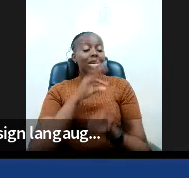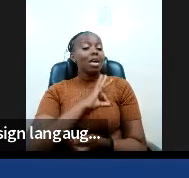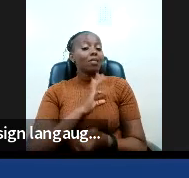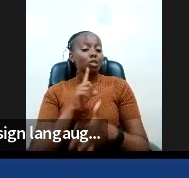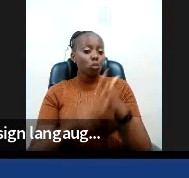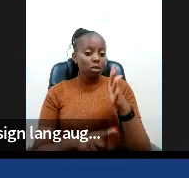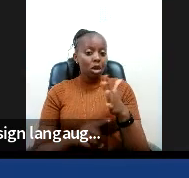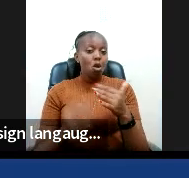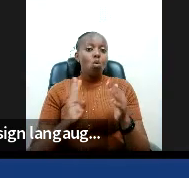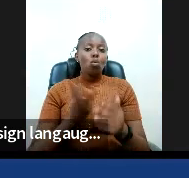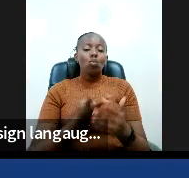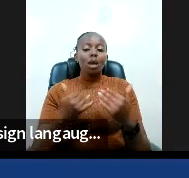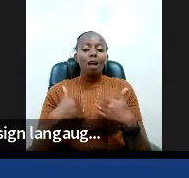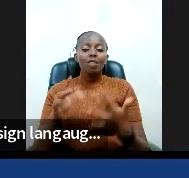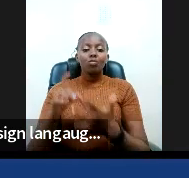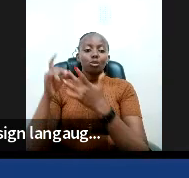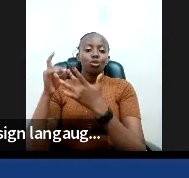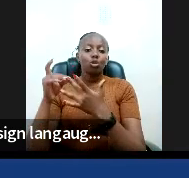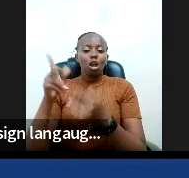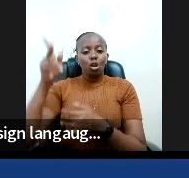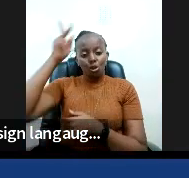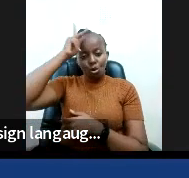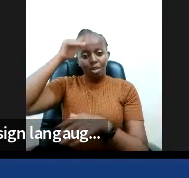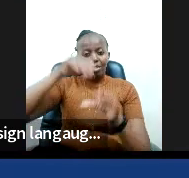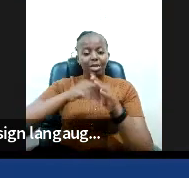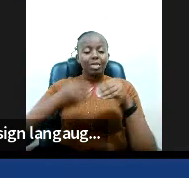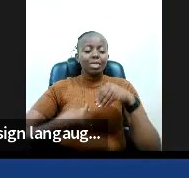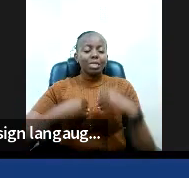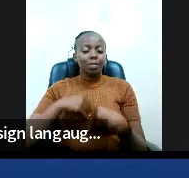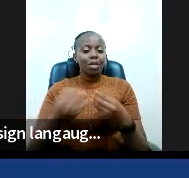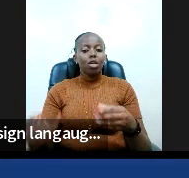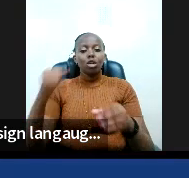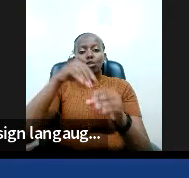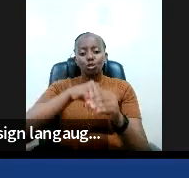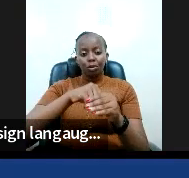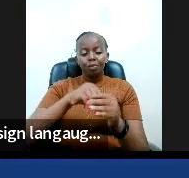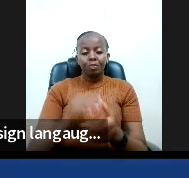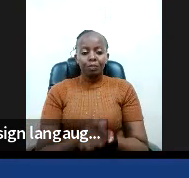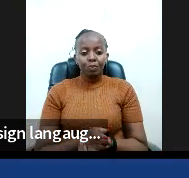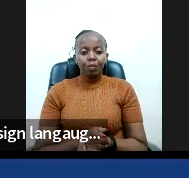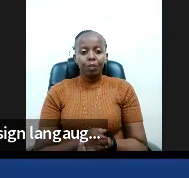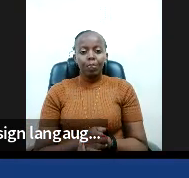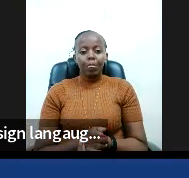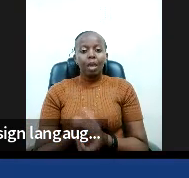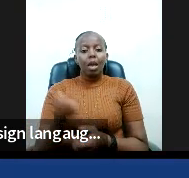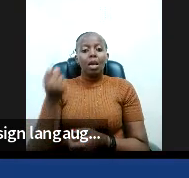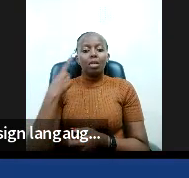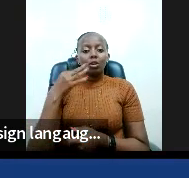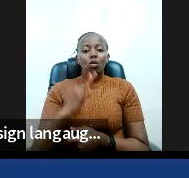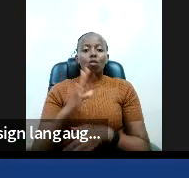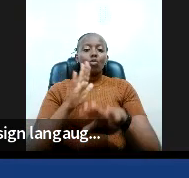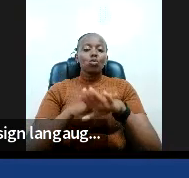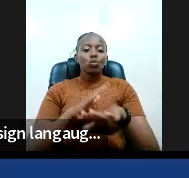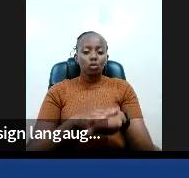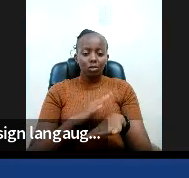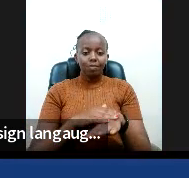is that we have specialized knowledge in disability inclusion, understanding of